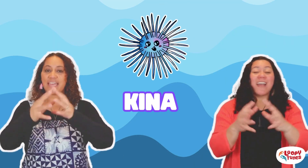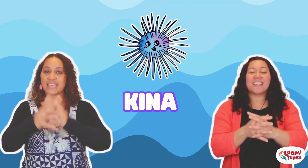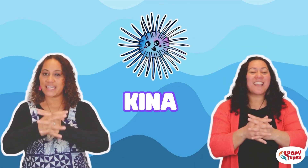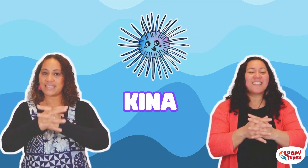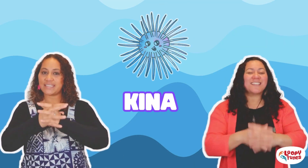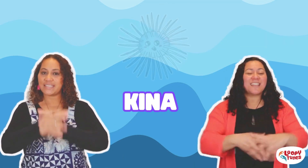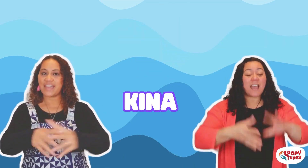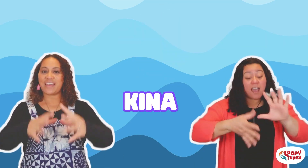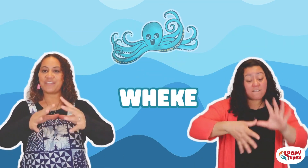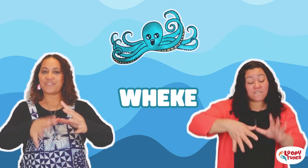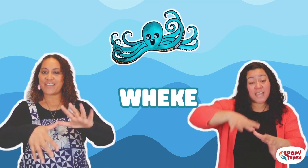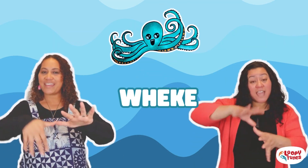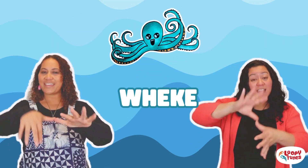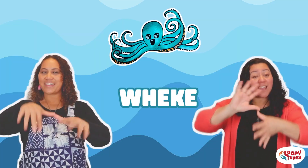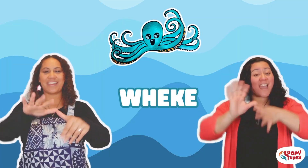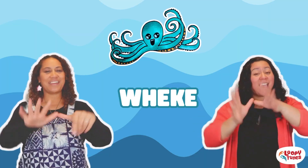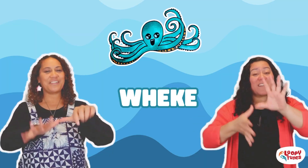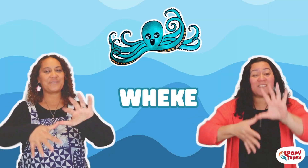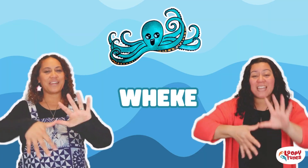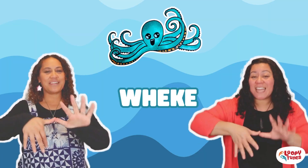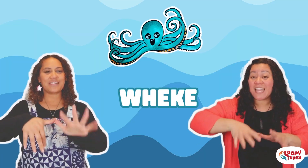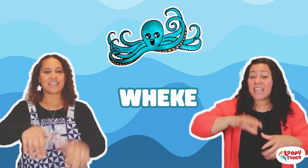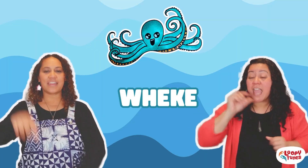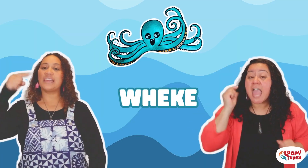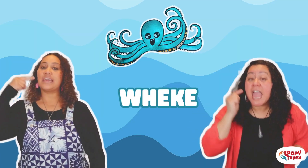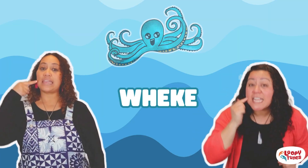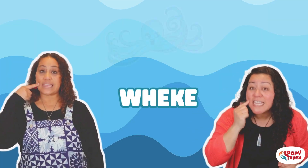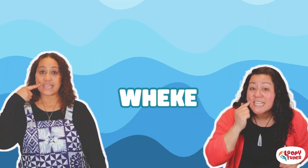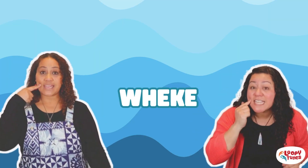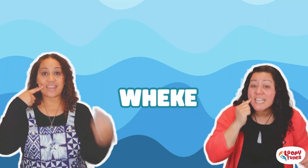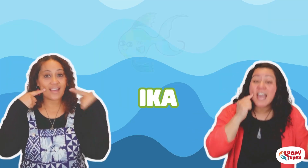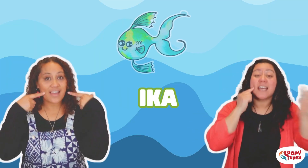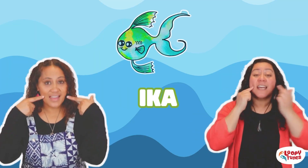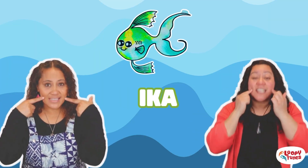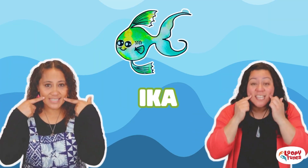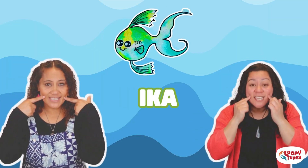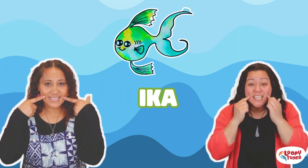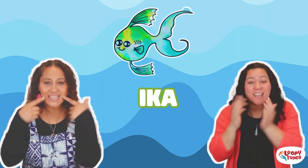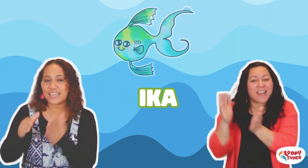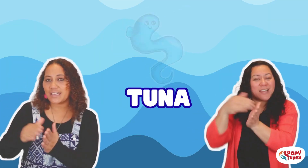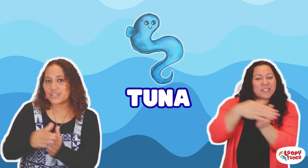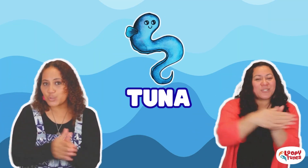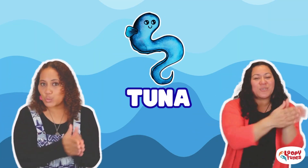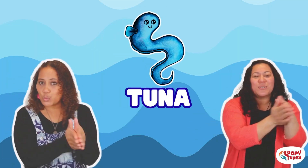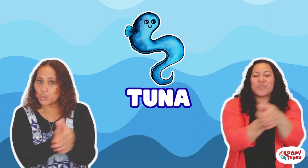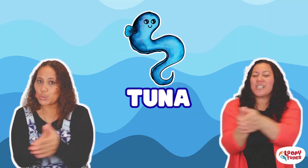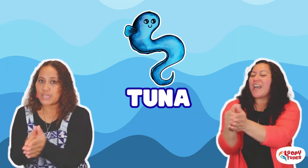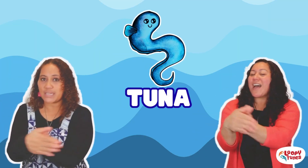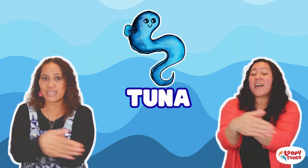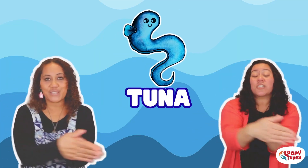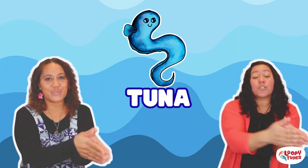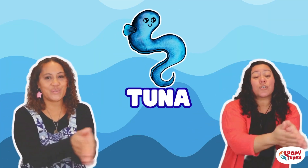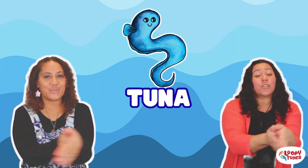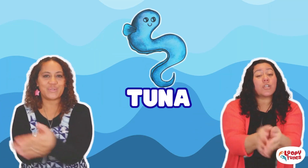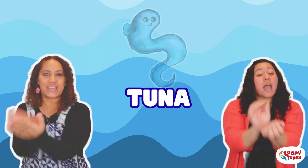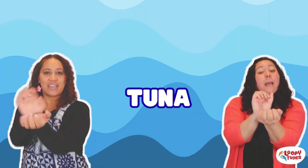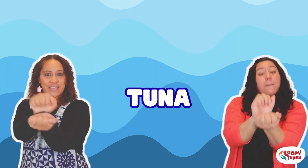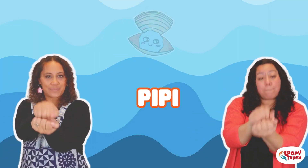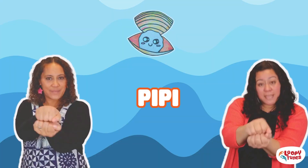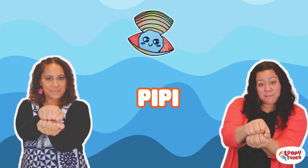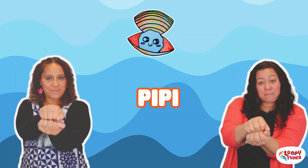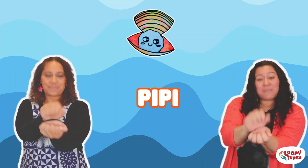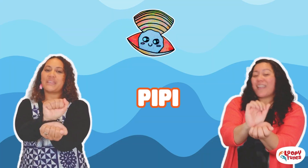Kina kina feke feke, ika ika, tuna